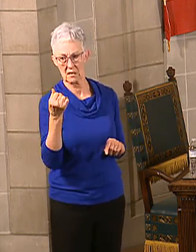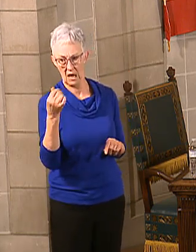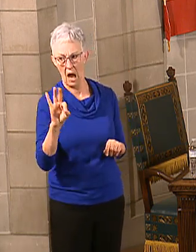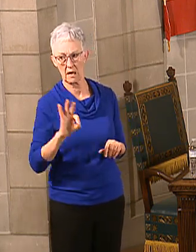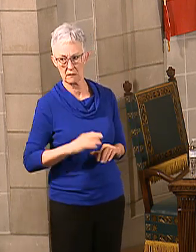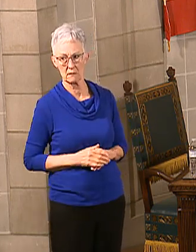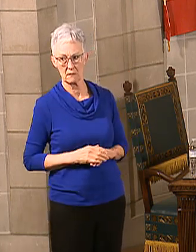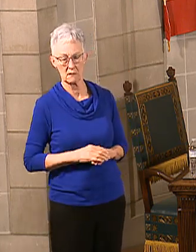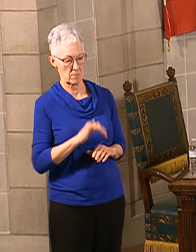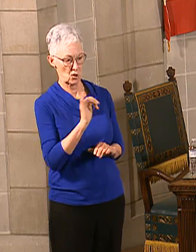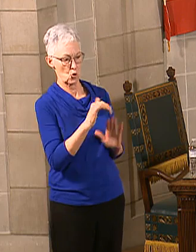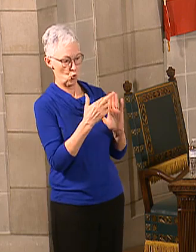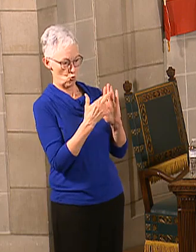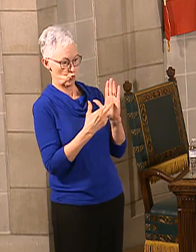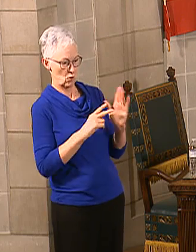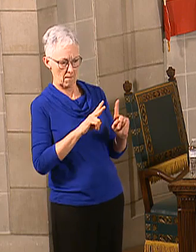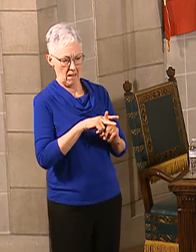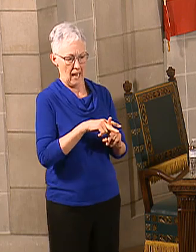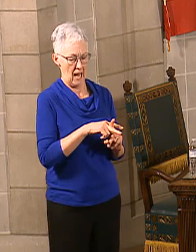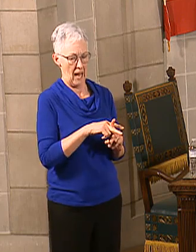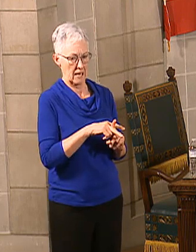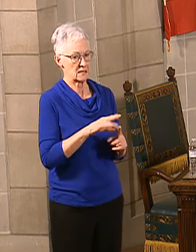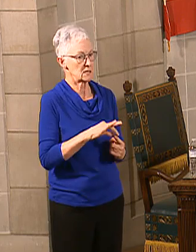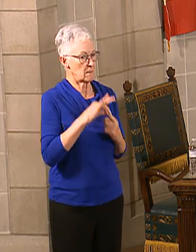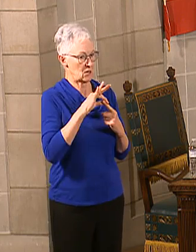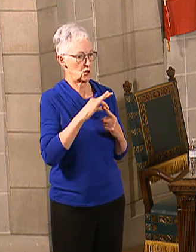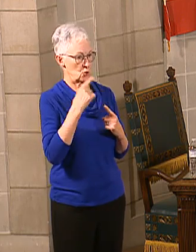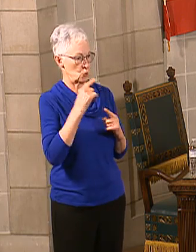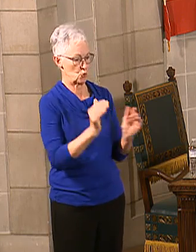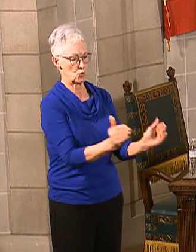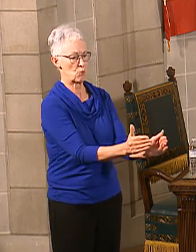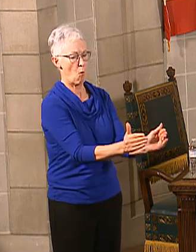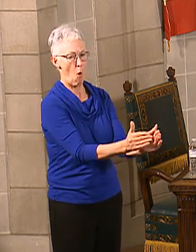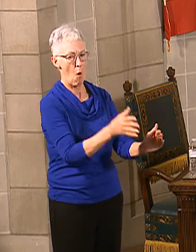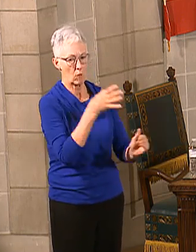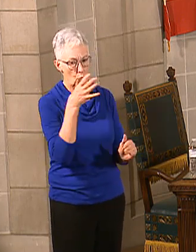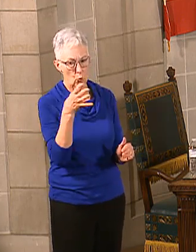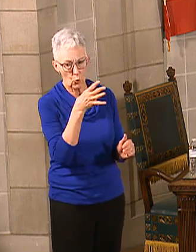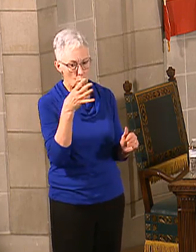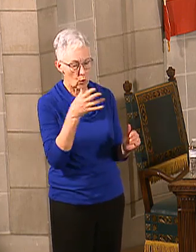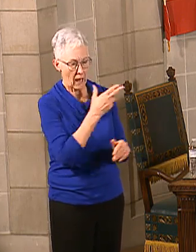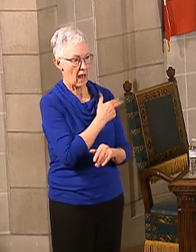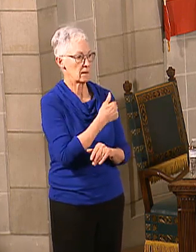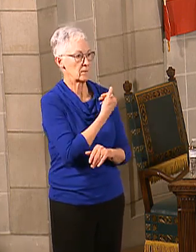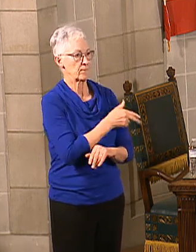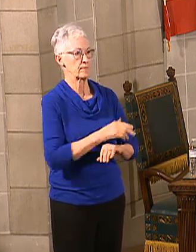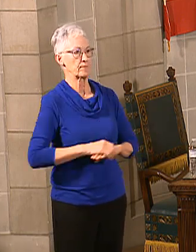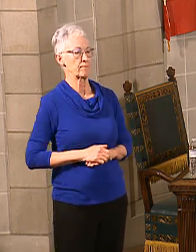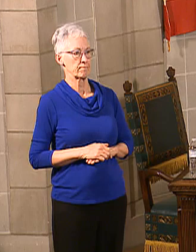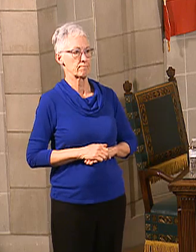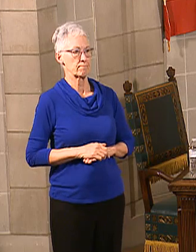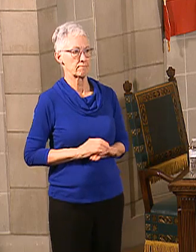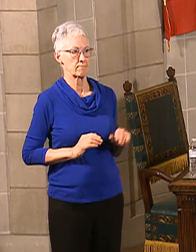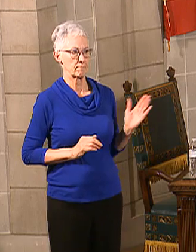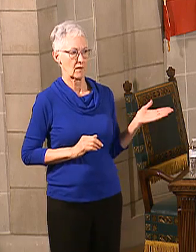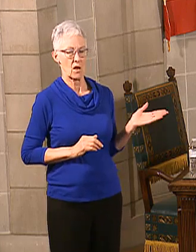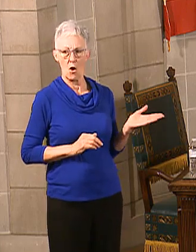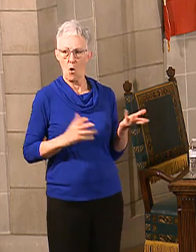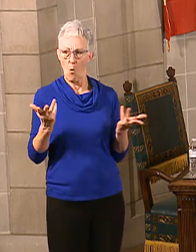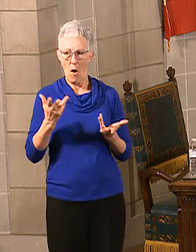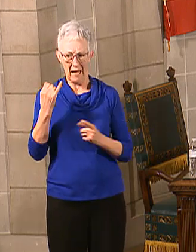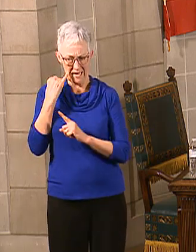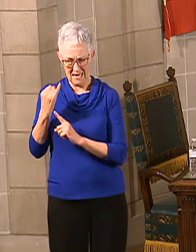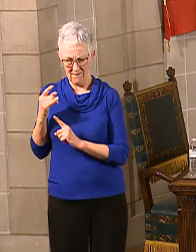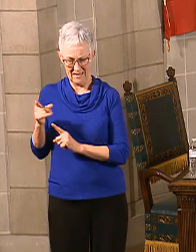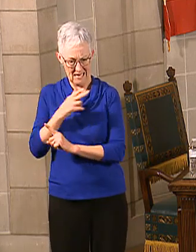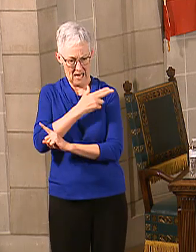particular do apply to our small rural hospitals as well. And then just one of the other questions I get asked about this is, what about hospitals that can't handle a particular patient?